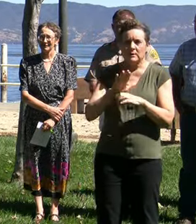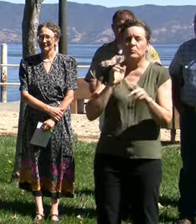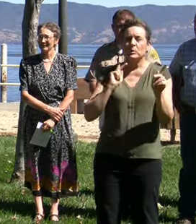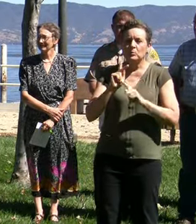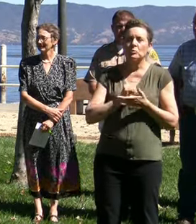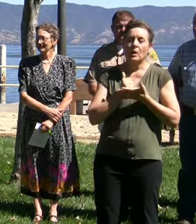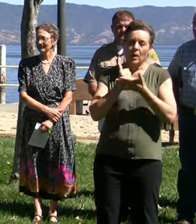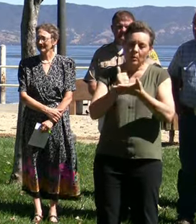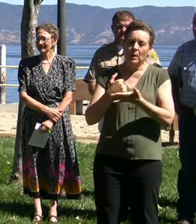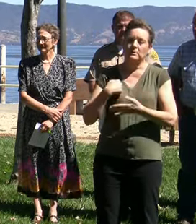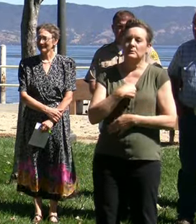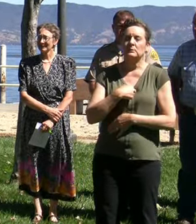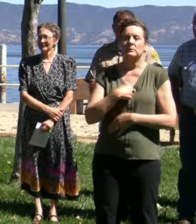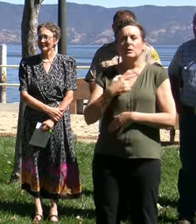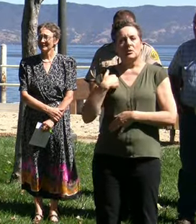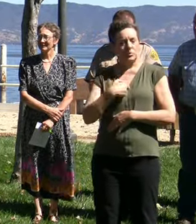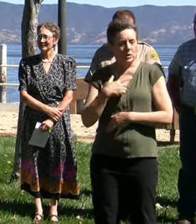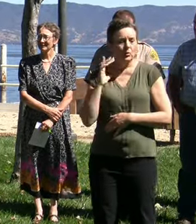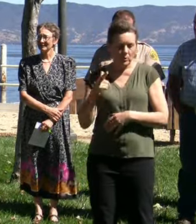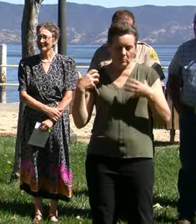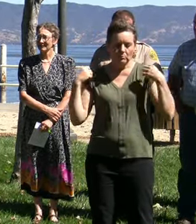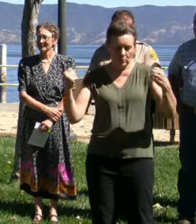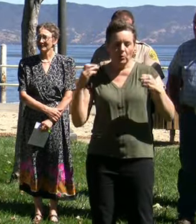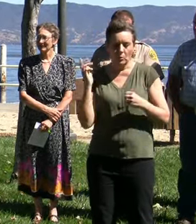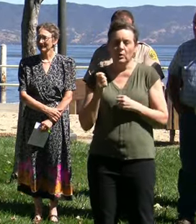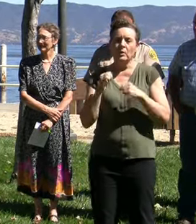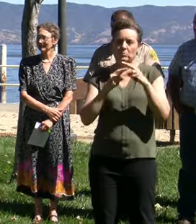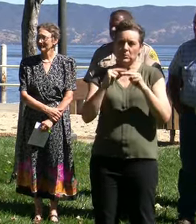us. We are resilient here in Lake County, and we will rebuild.